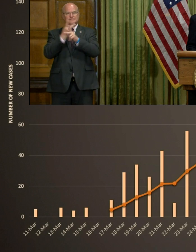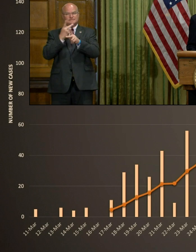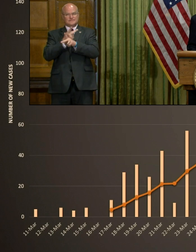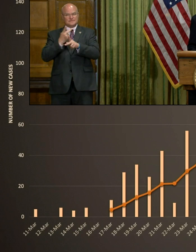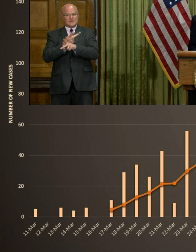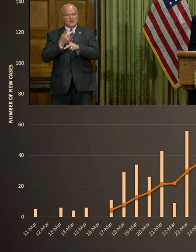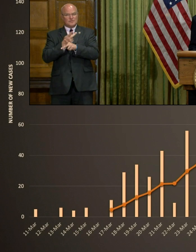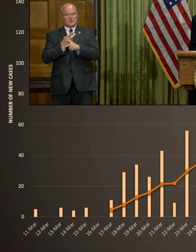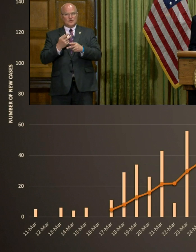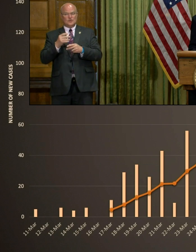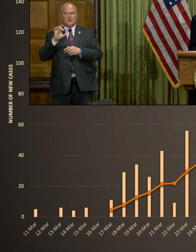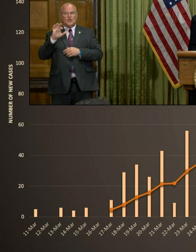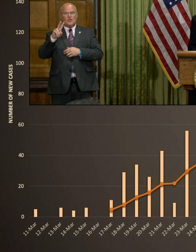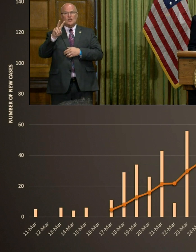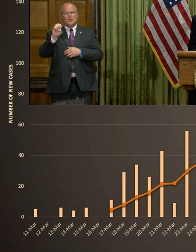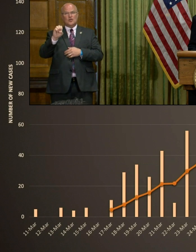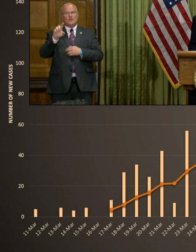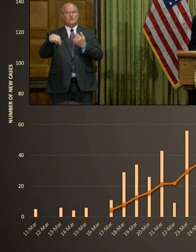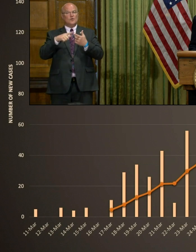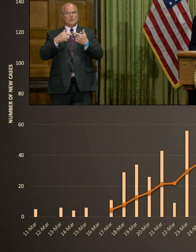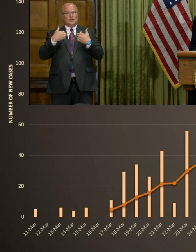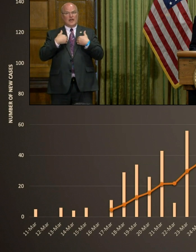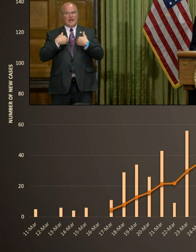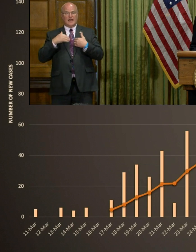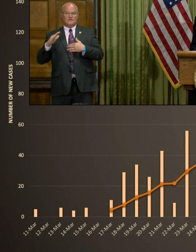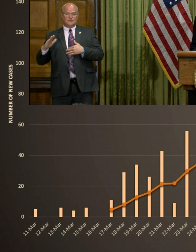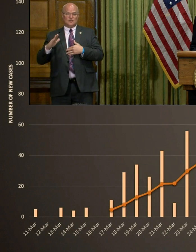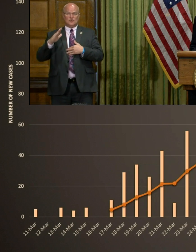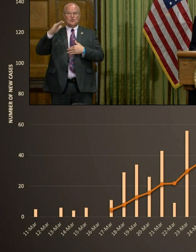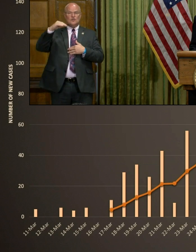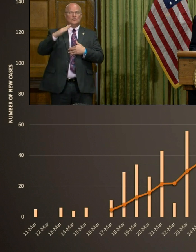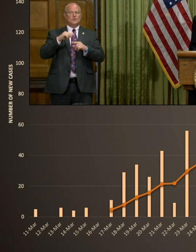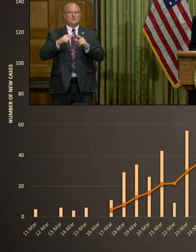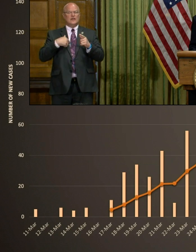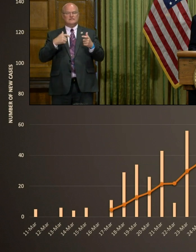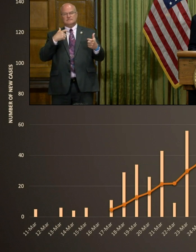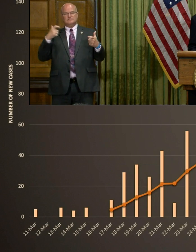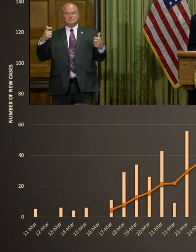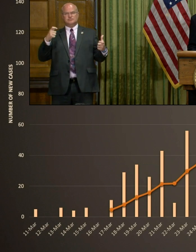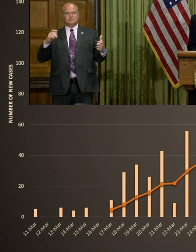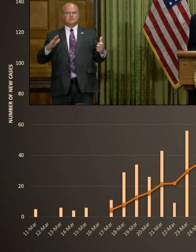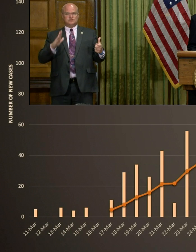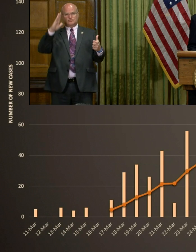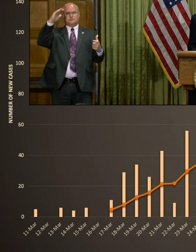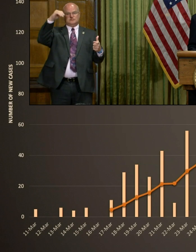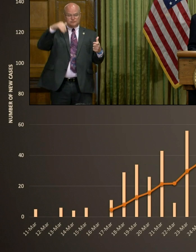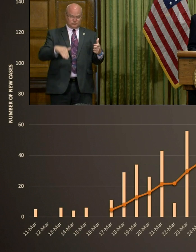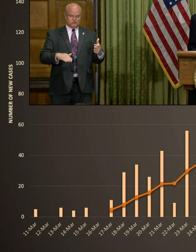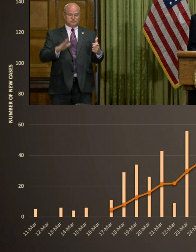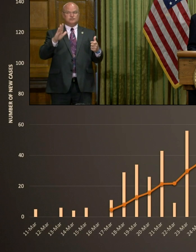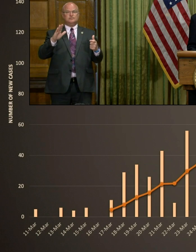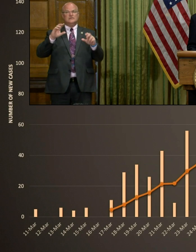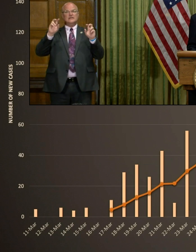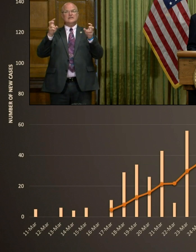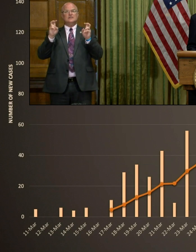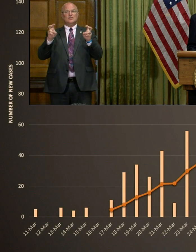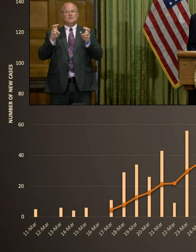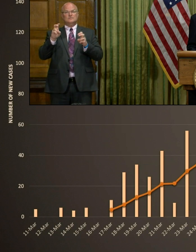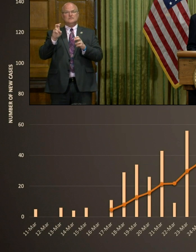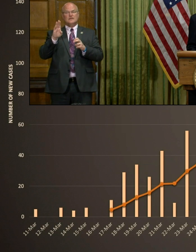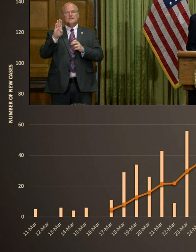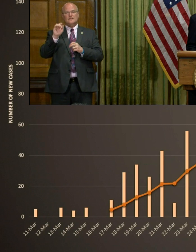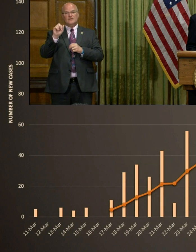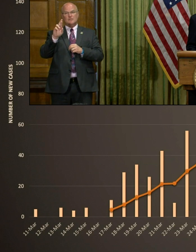compute the curve whenever you have such extreme ups and downs in terms of the